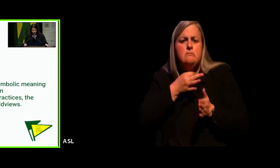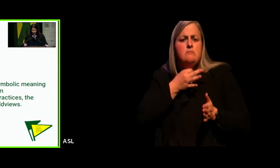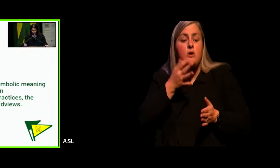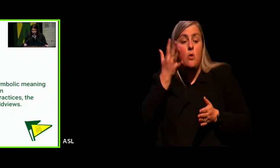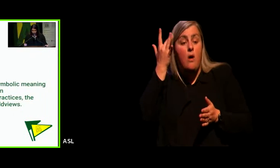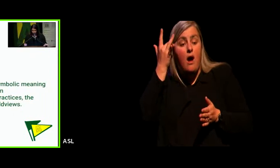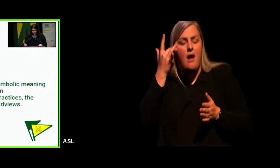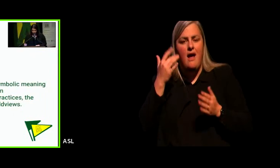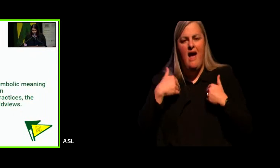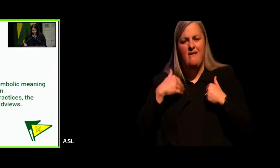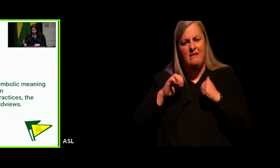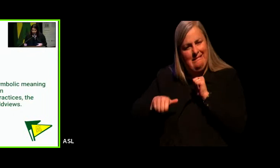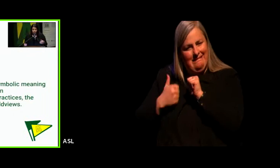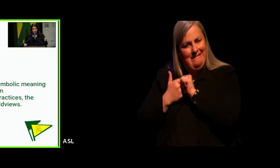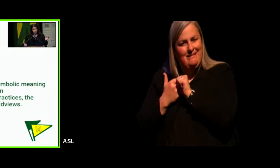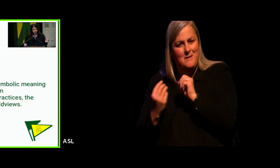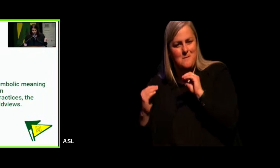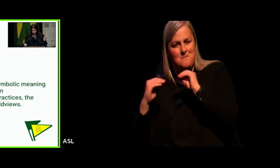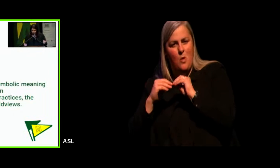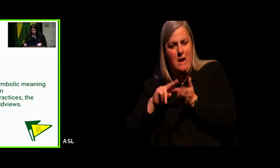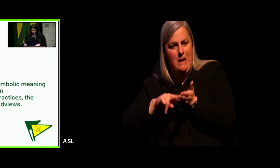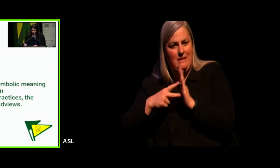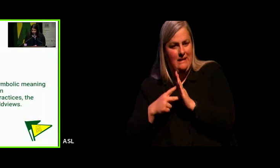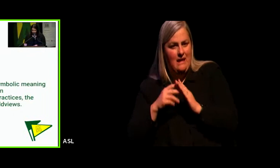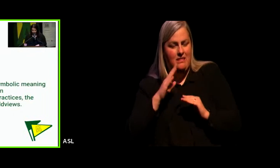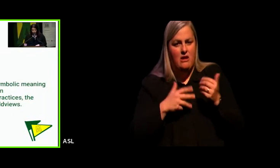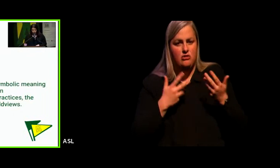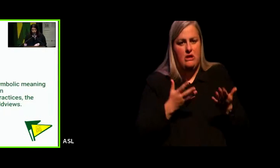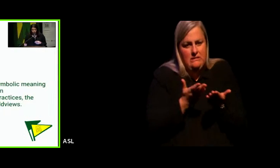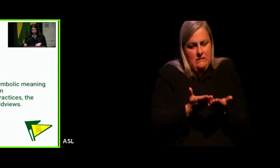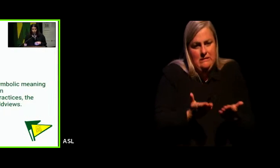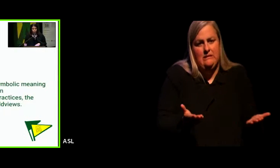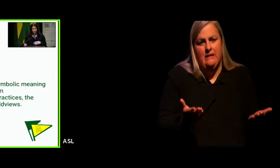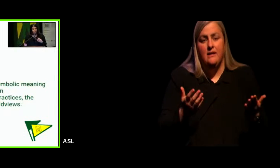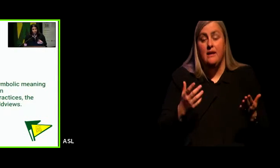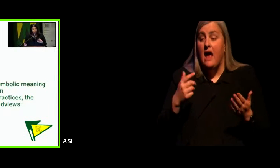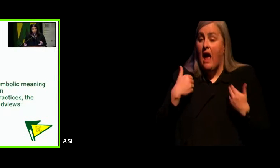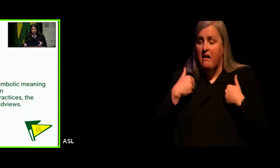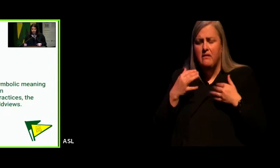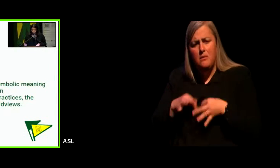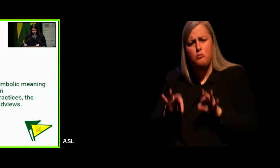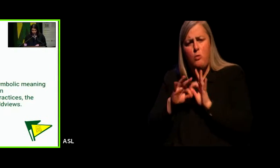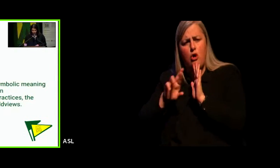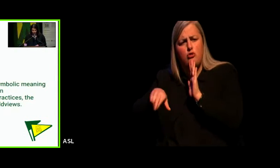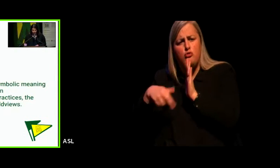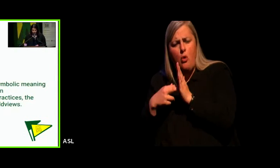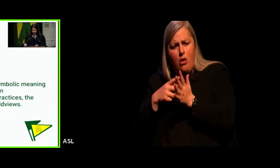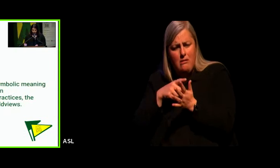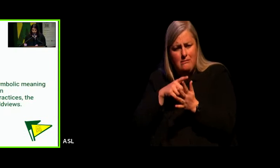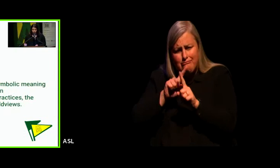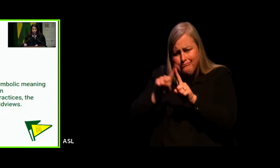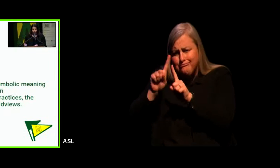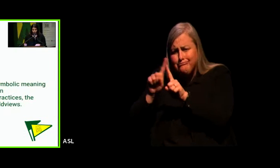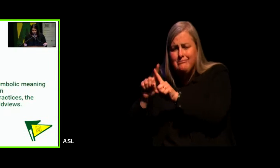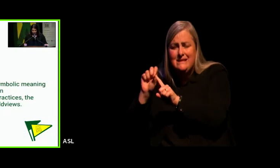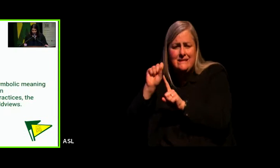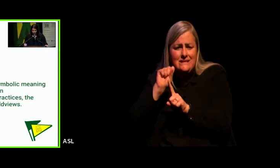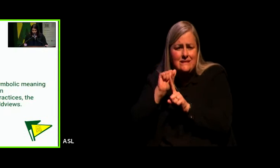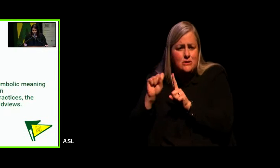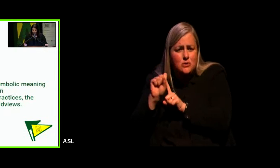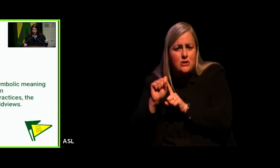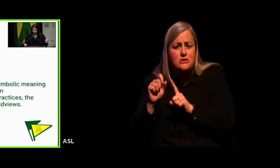value. Indeed, it is central to society as it holds important roles in many, many situations. Through